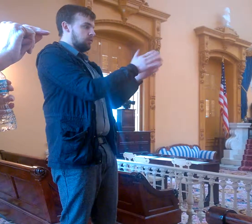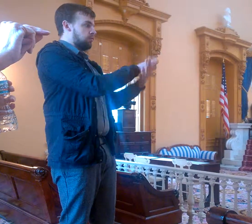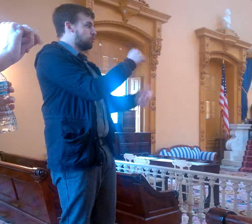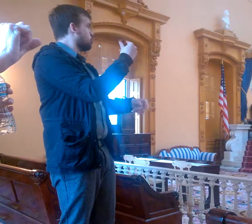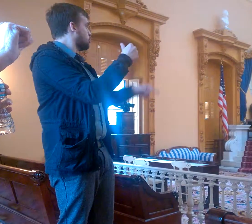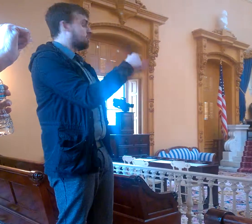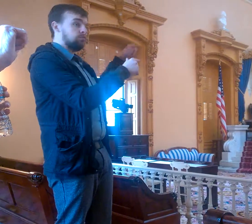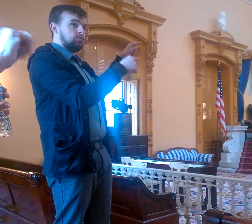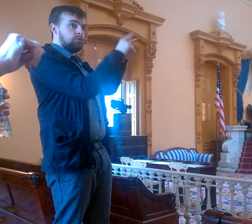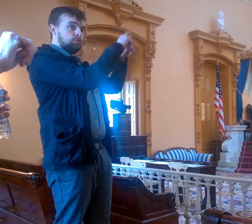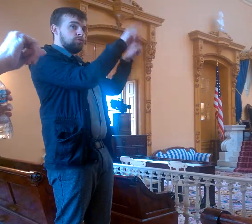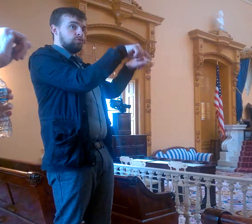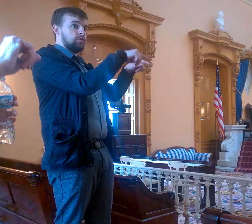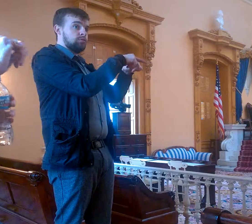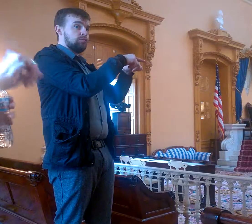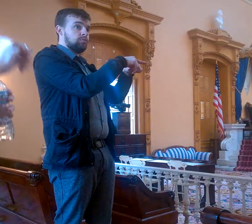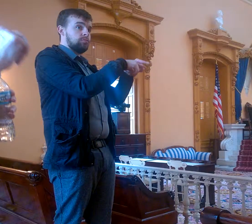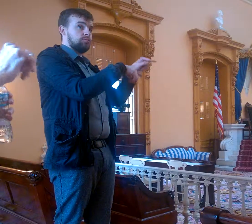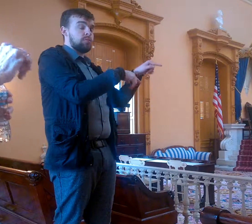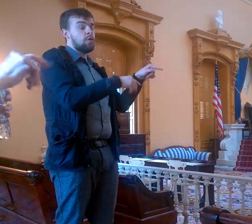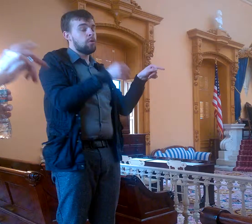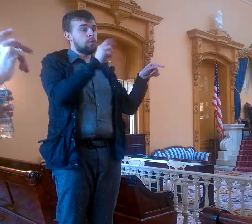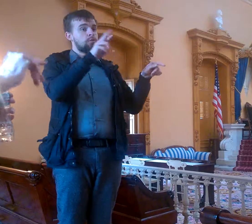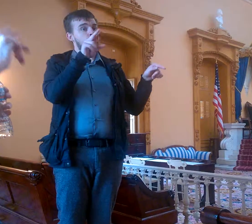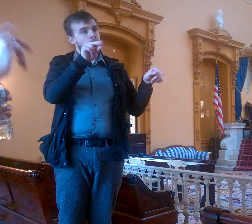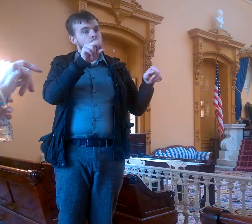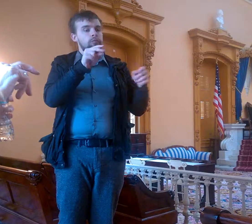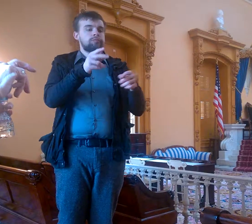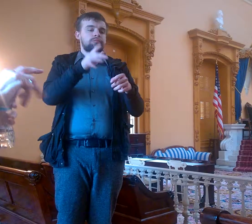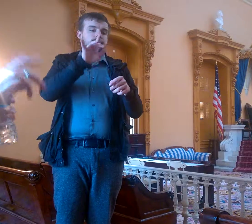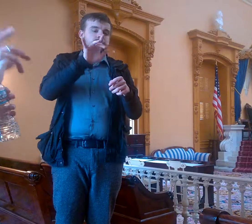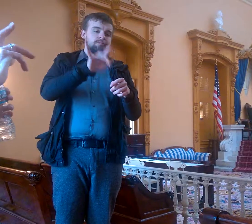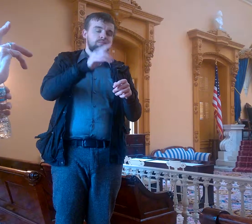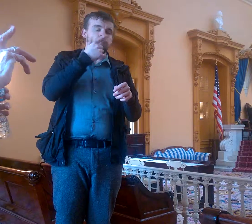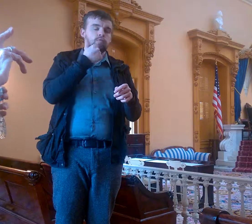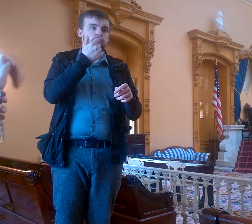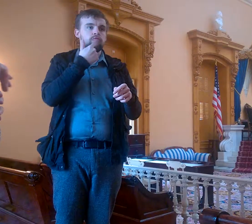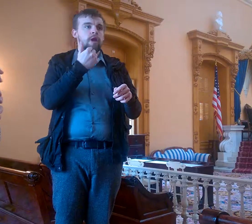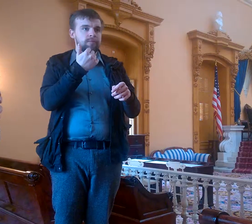screen. Or if they want to vote no, they would hit a red button.